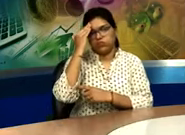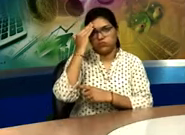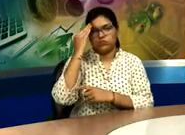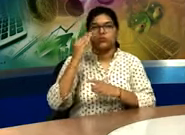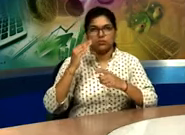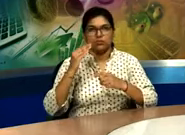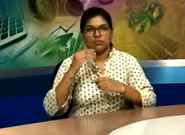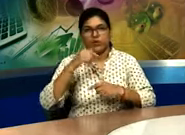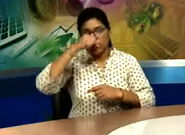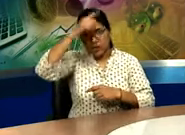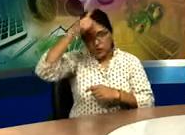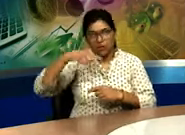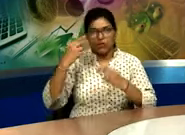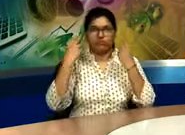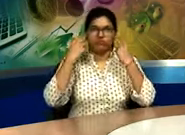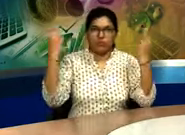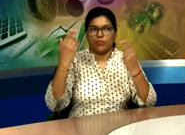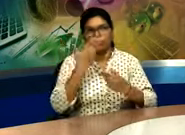She is famous all over India.